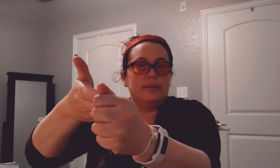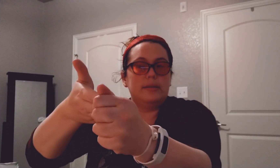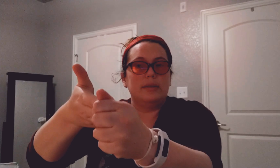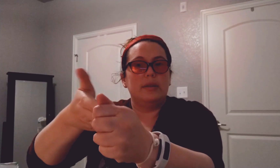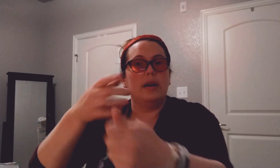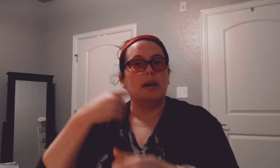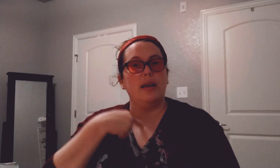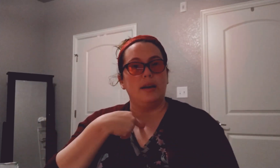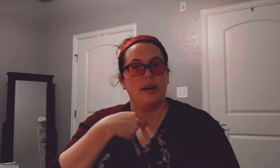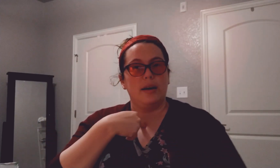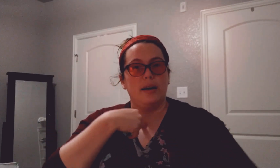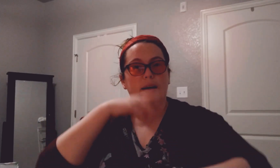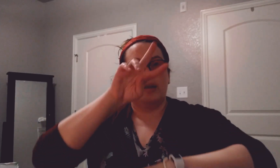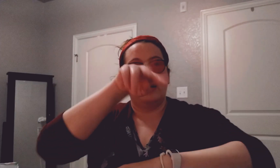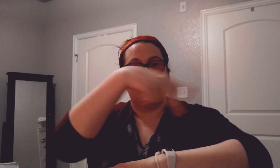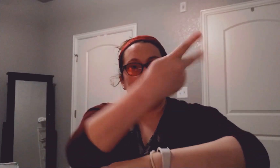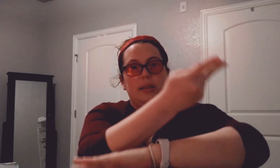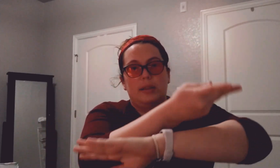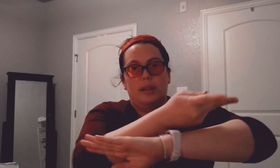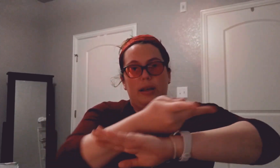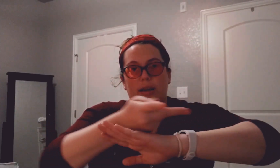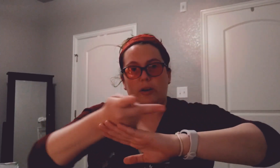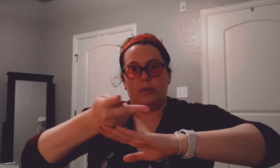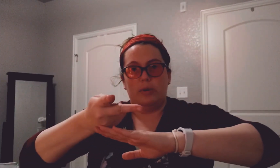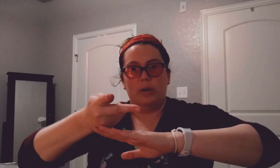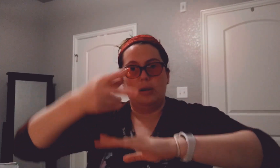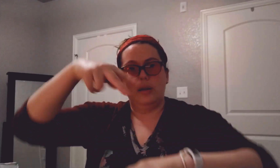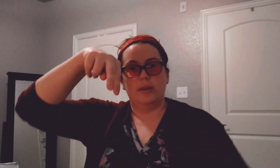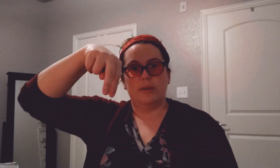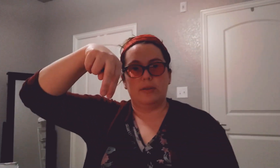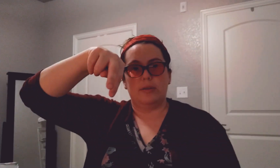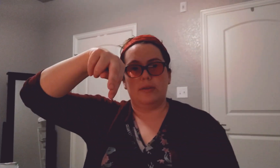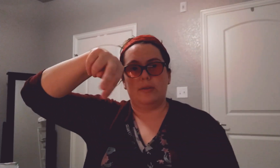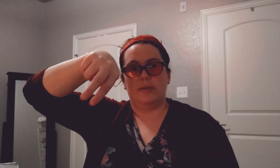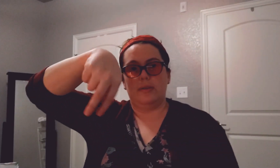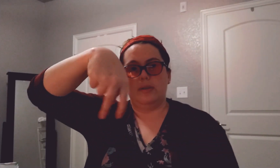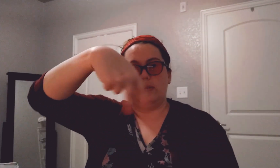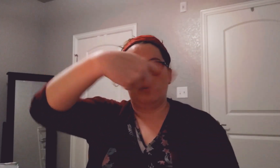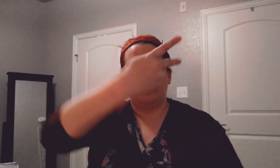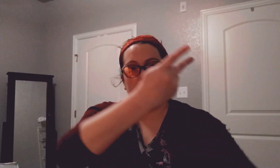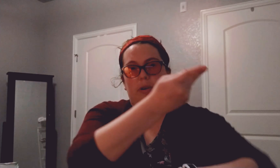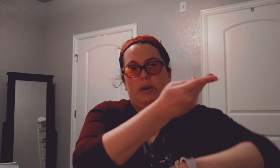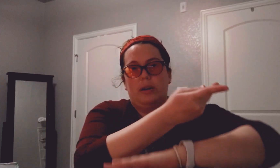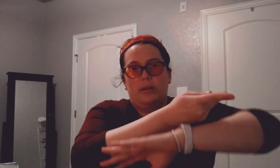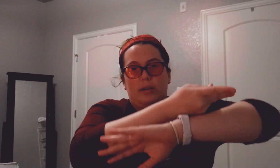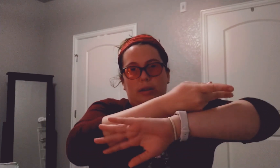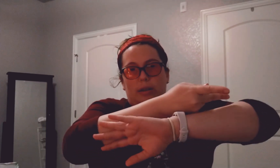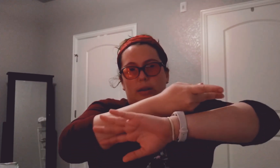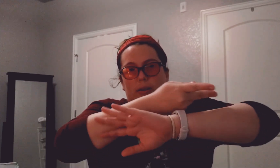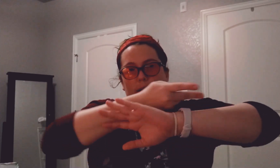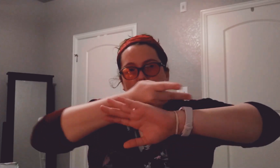leads and I lie down. So this is, flip it around like you're laying on your